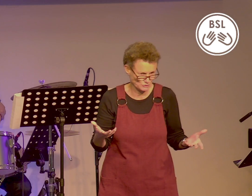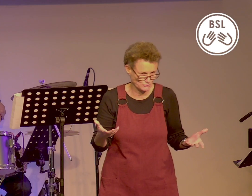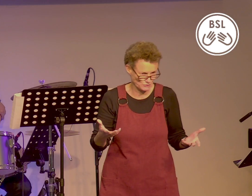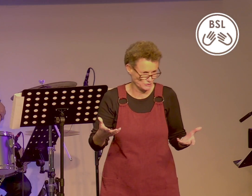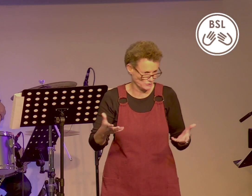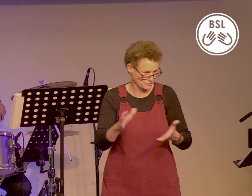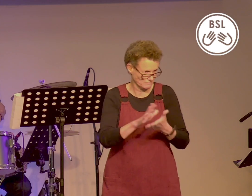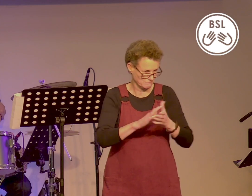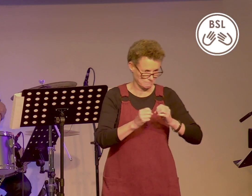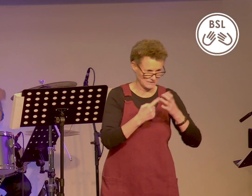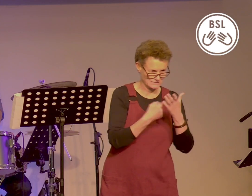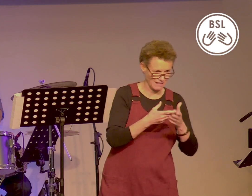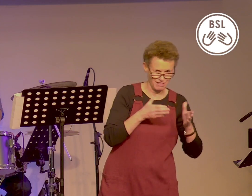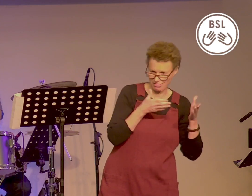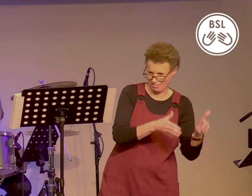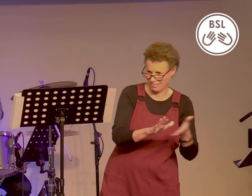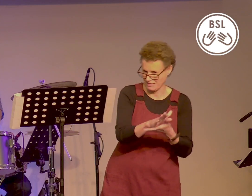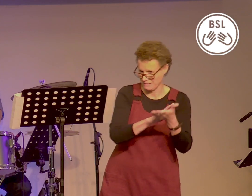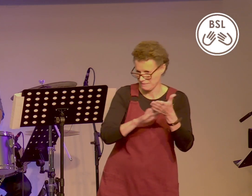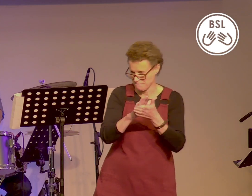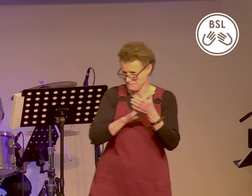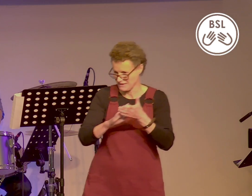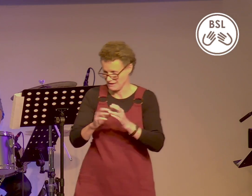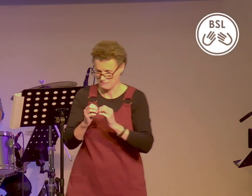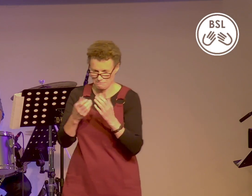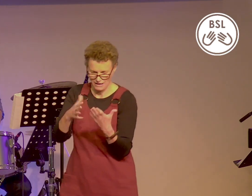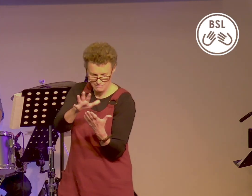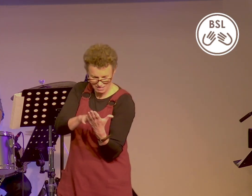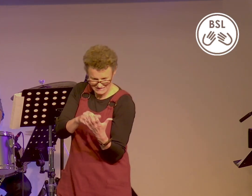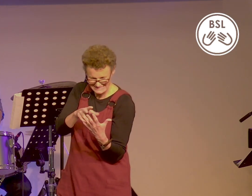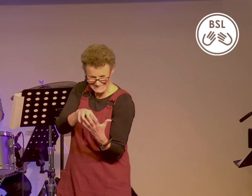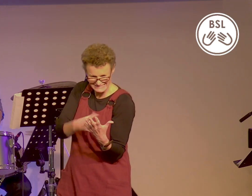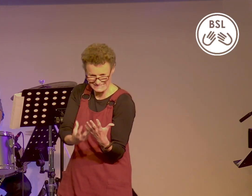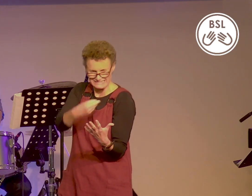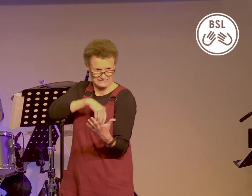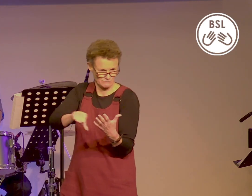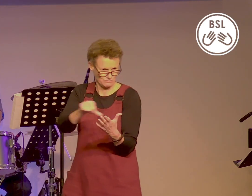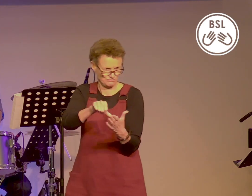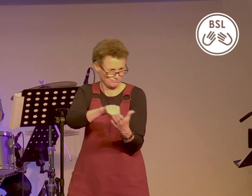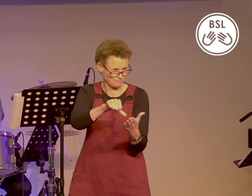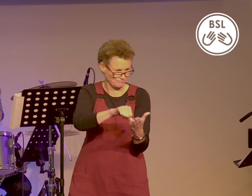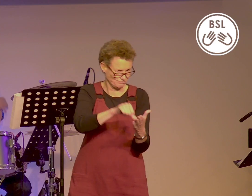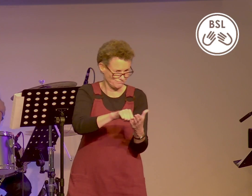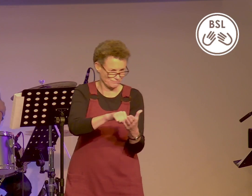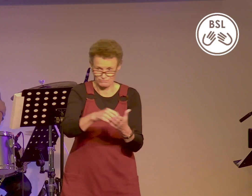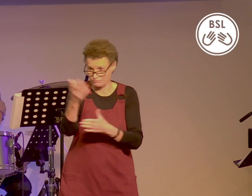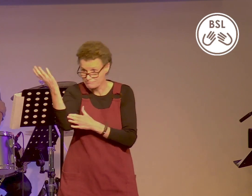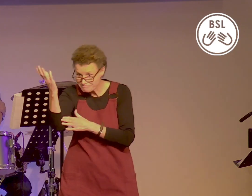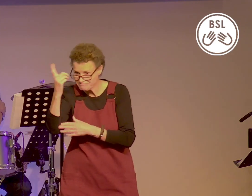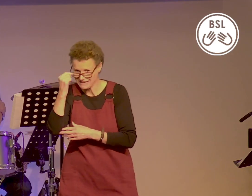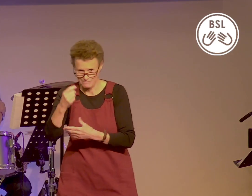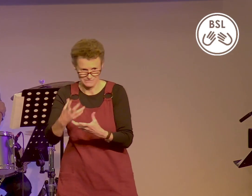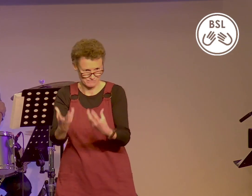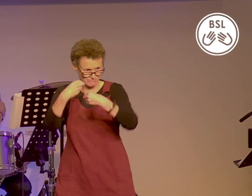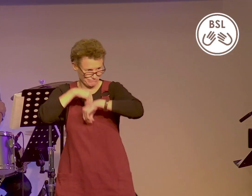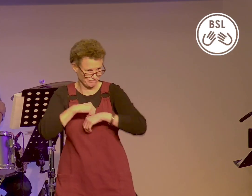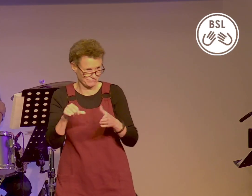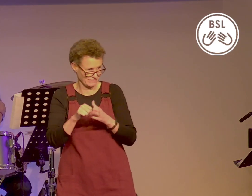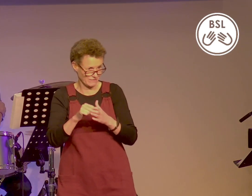So for some deaf people, English isn't their first language. British Sign Language is their first language. So sometimes it's difficult for